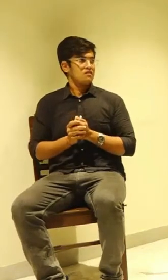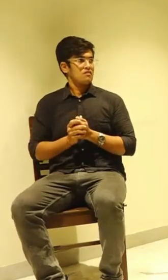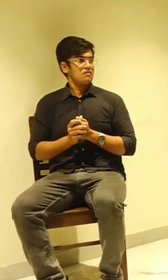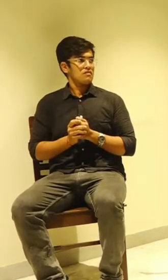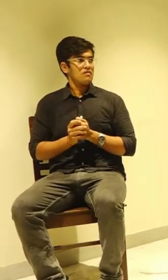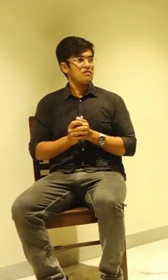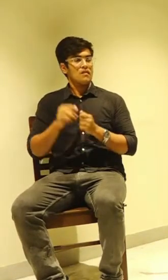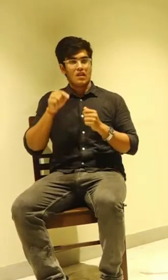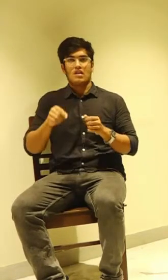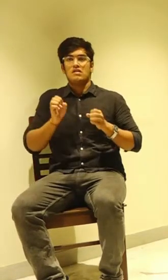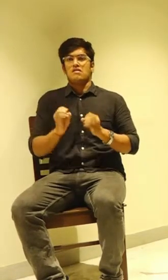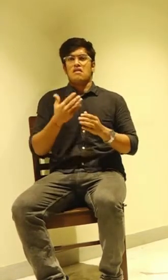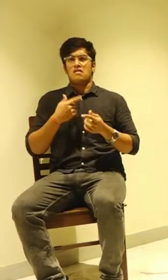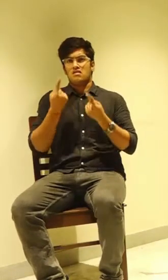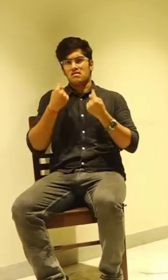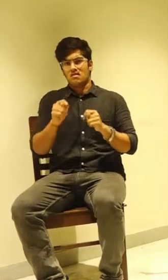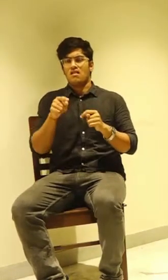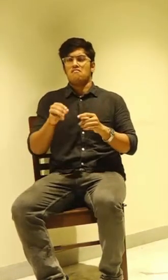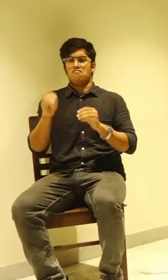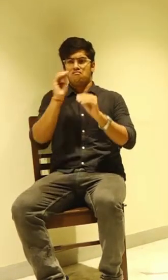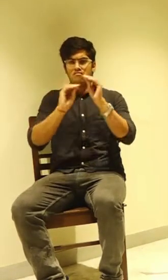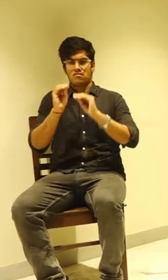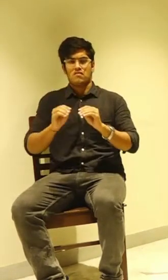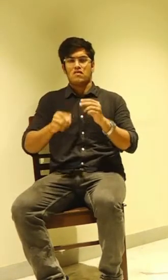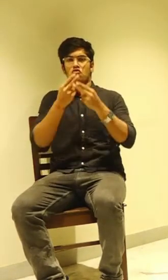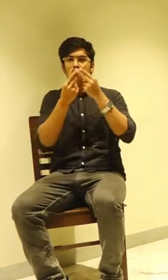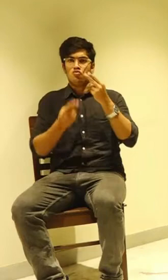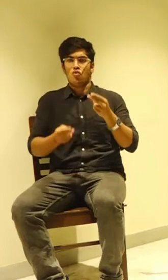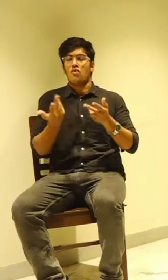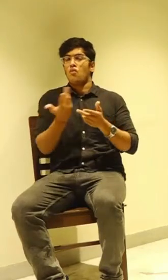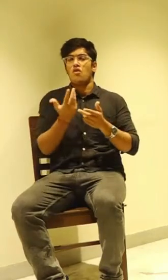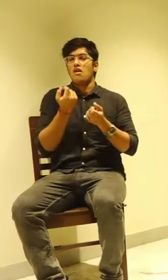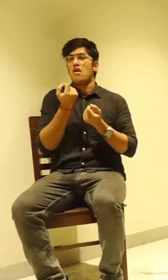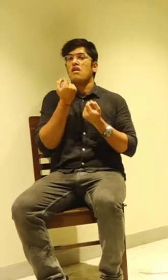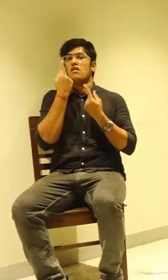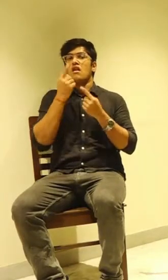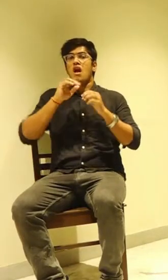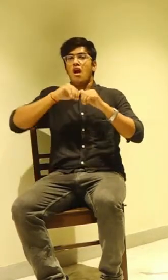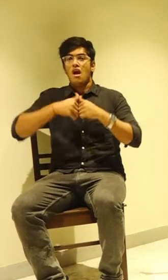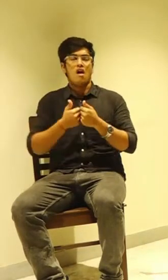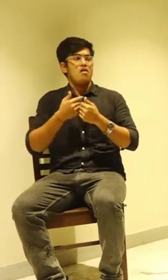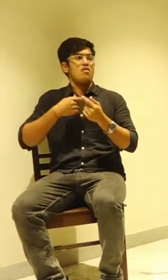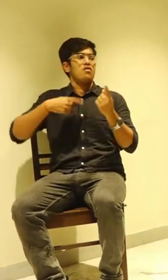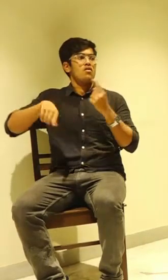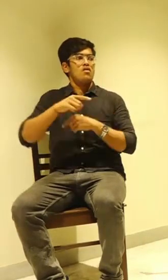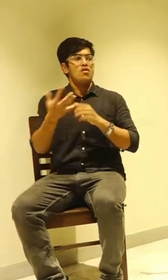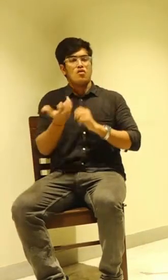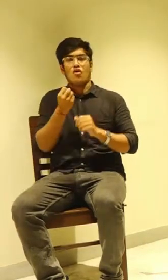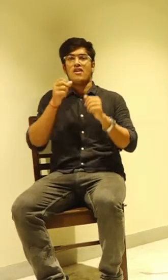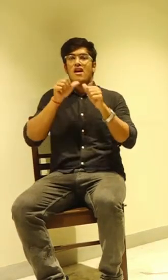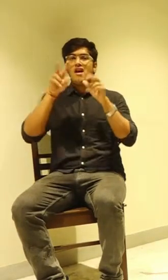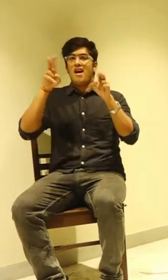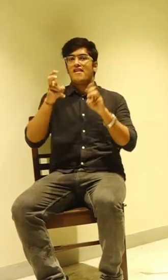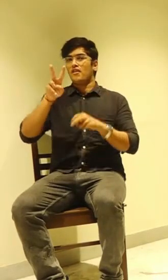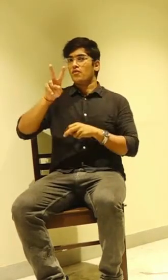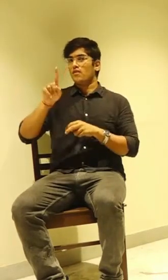tried to put together in this book this story in a way to understand how we came to the text of Article 21, which is